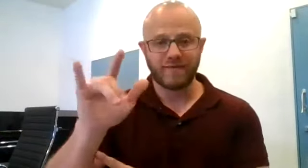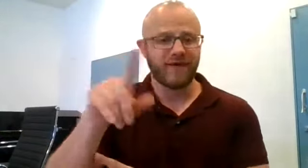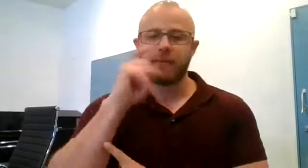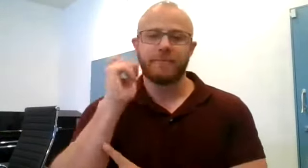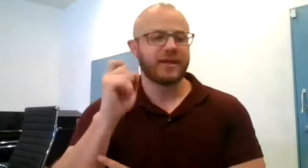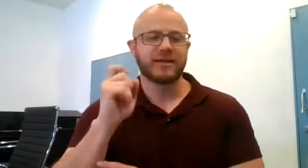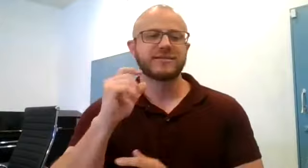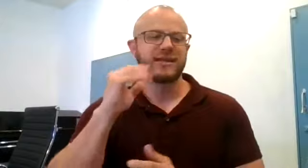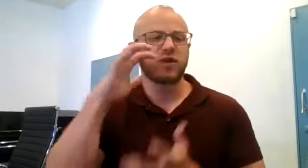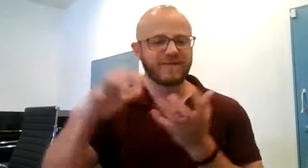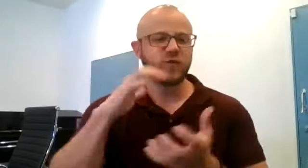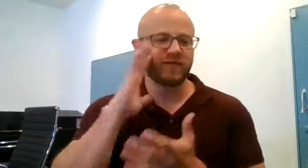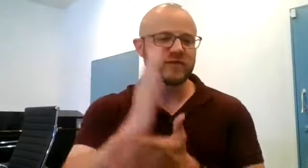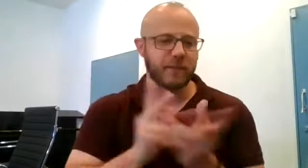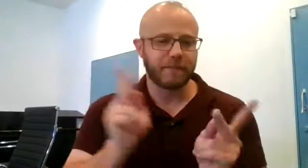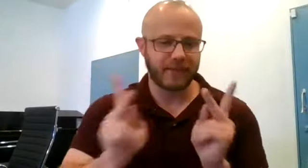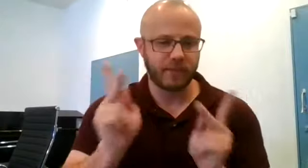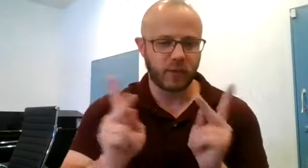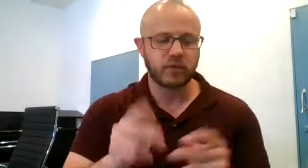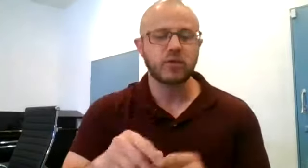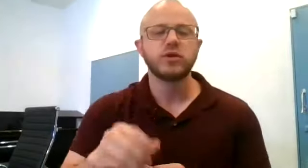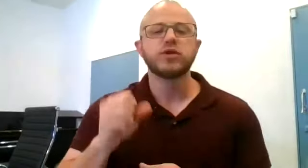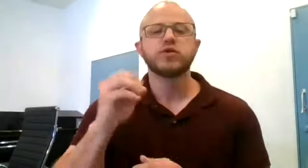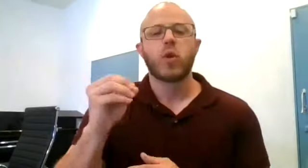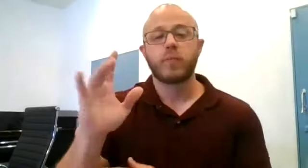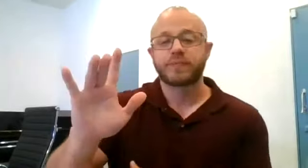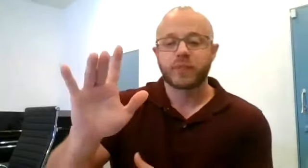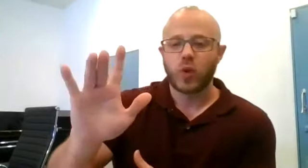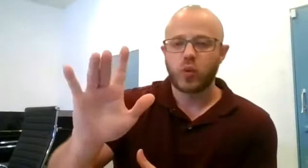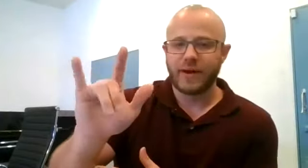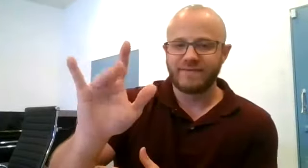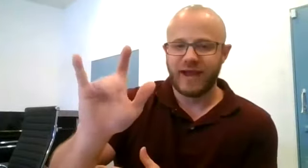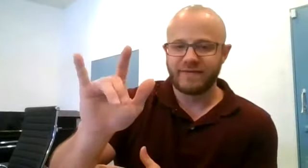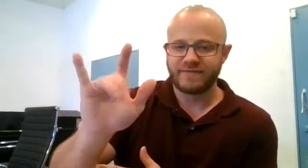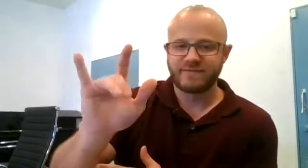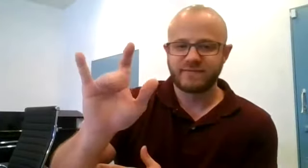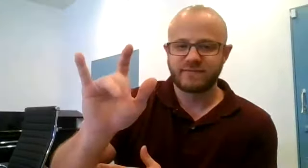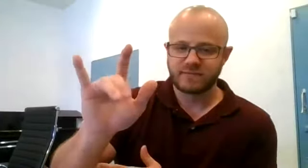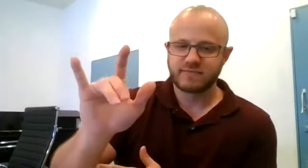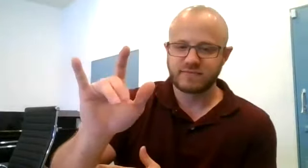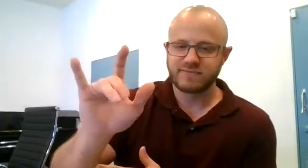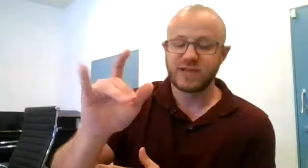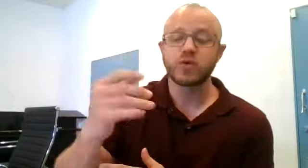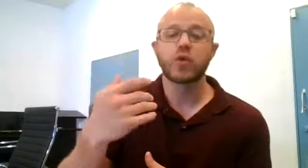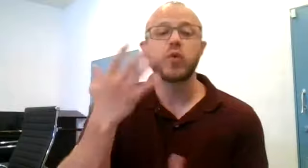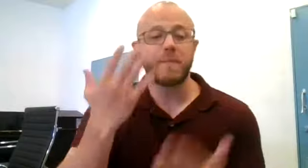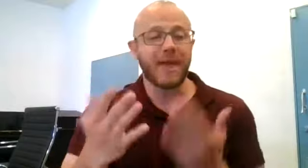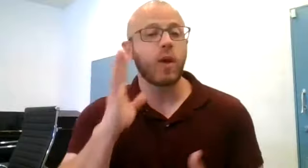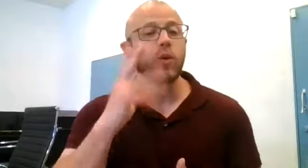I don't teach it like this because I don't want to get confused with some people, but this is another way you'll see people sign 25.